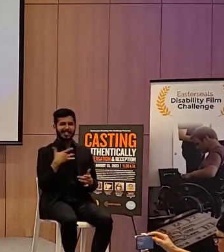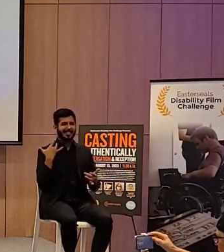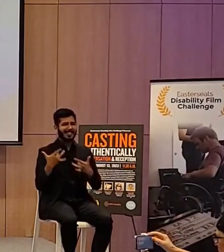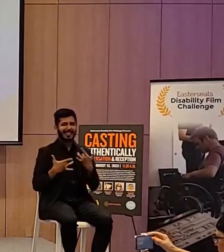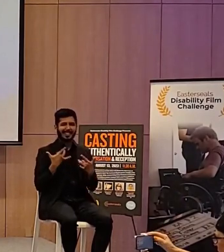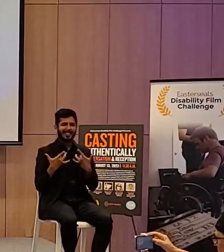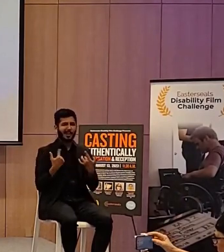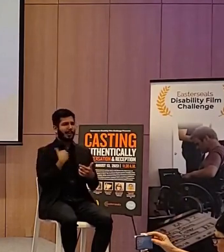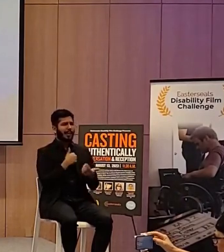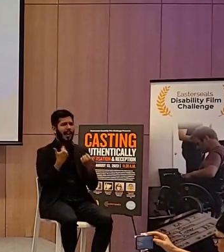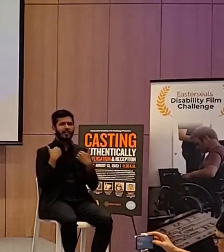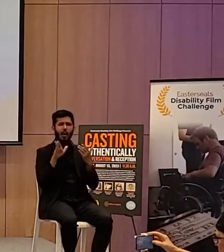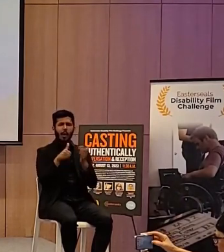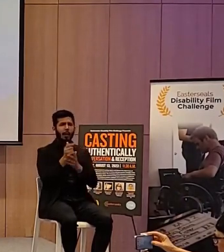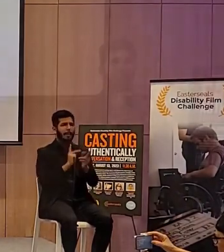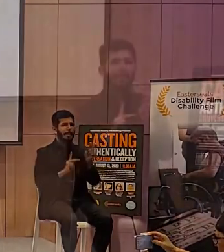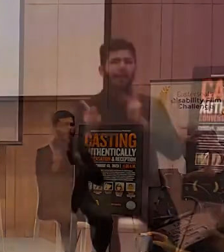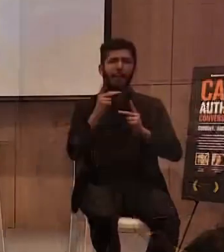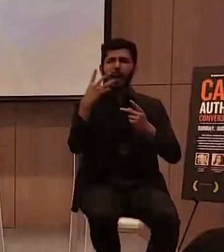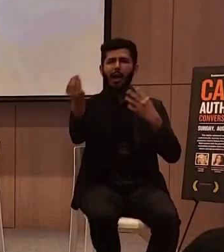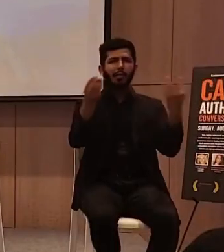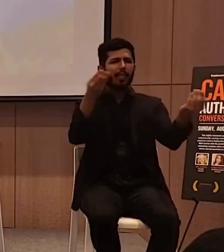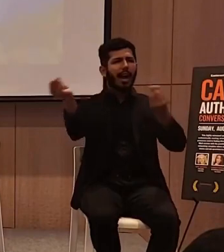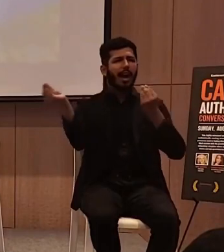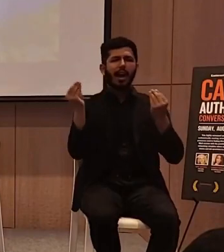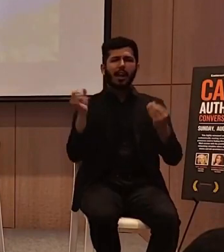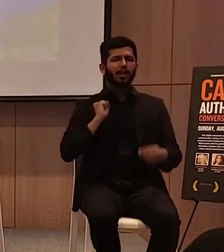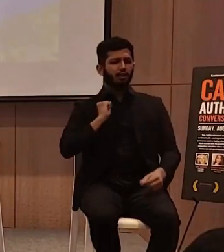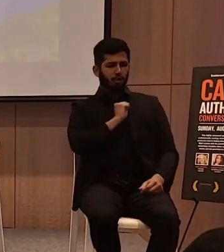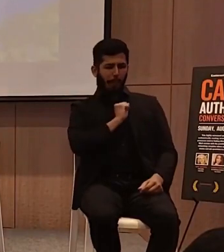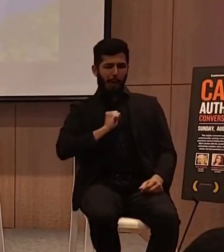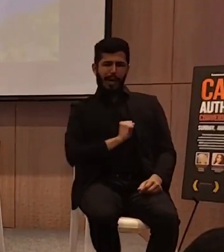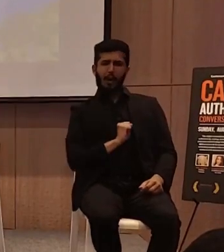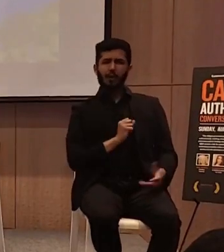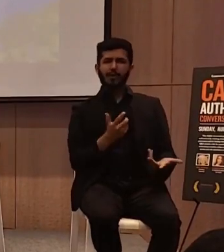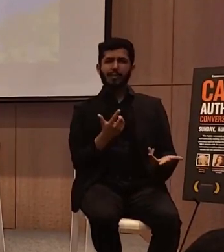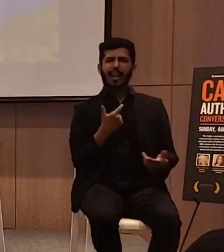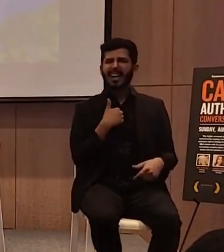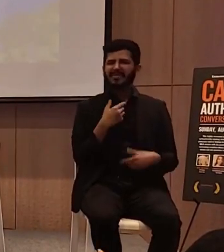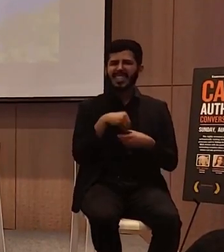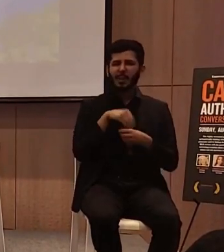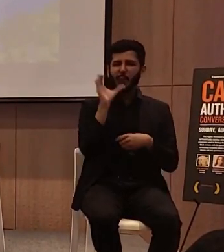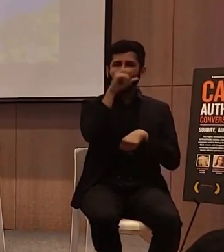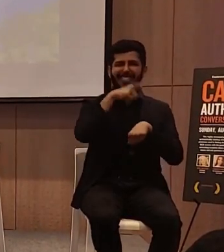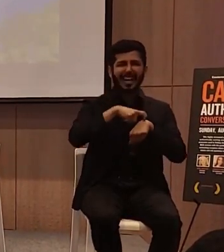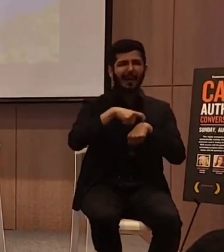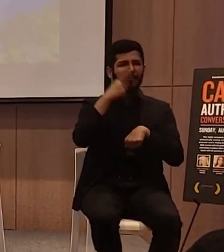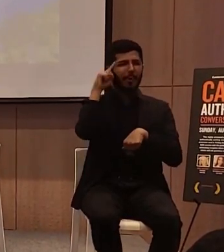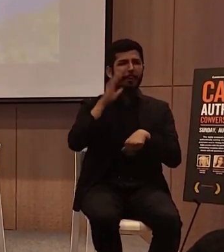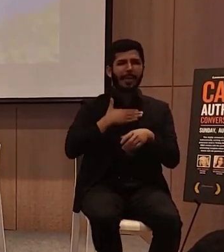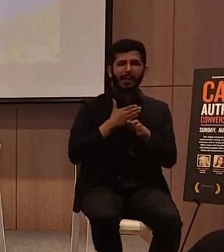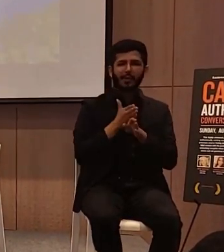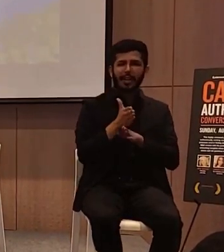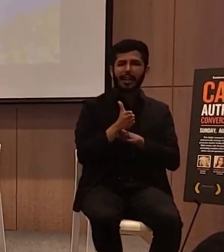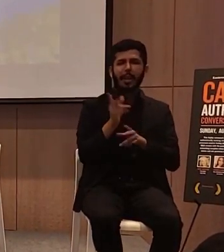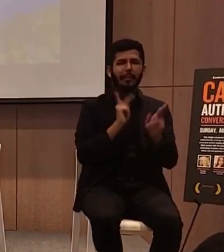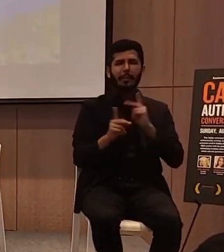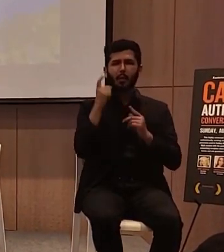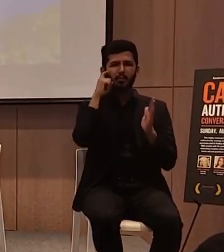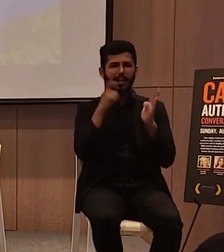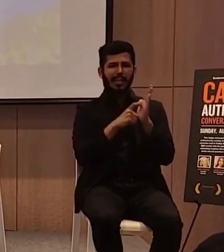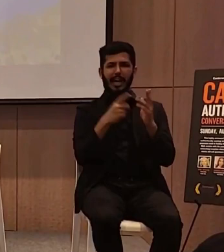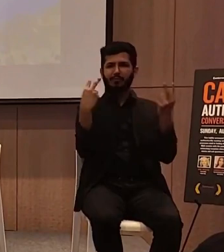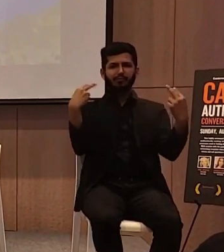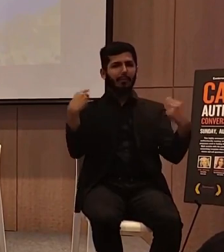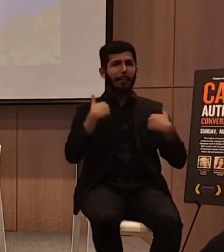know, we got all the people out there, the superheroes, you know, and I'm in a weird stage in my career, you know, because I get recognized a lot, but like